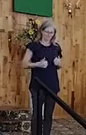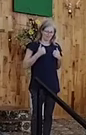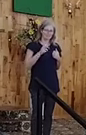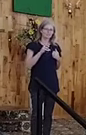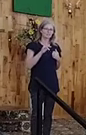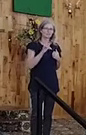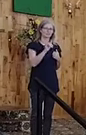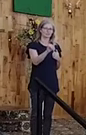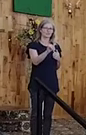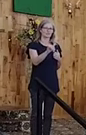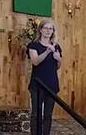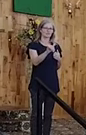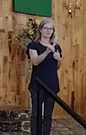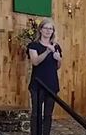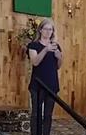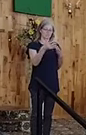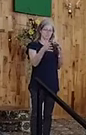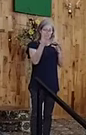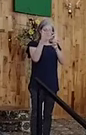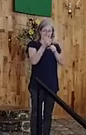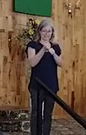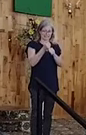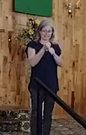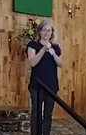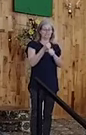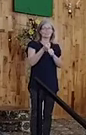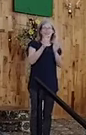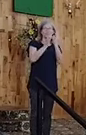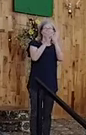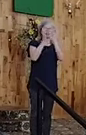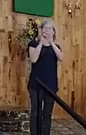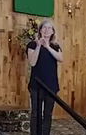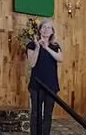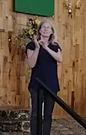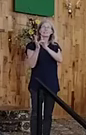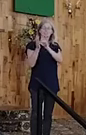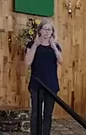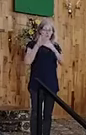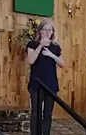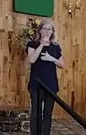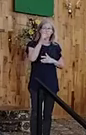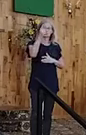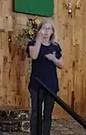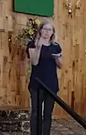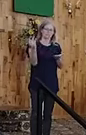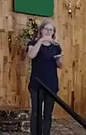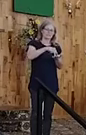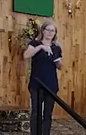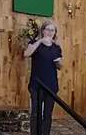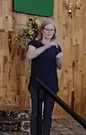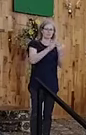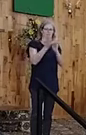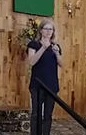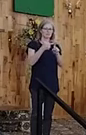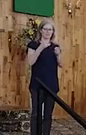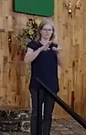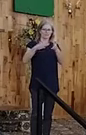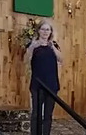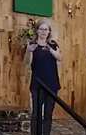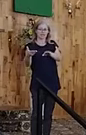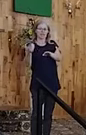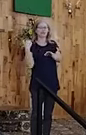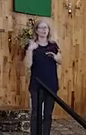eternal. For having received the first fruits of the Spirit, through whom you raised up Jesus from the dead, we